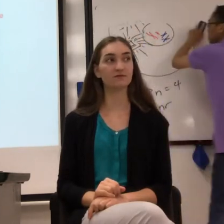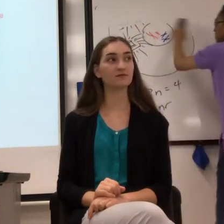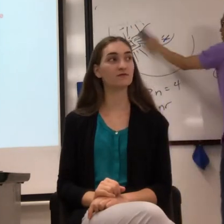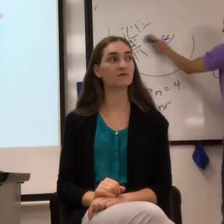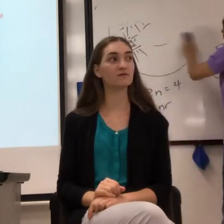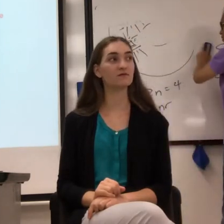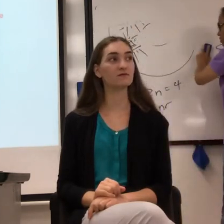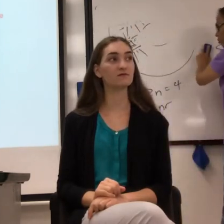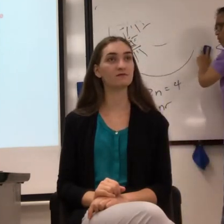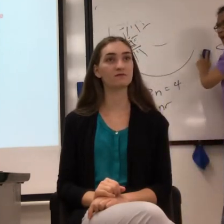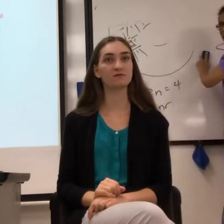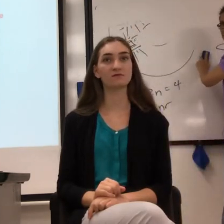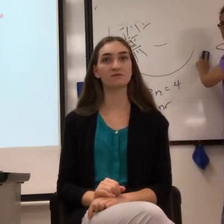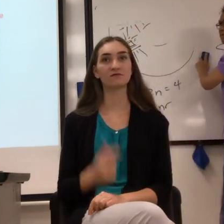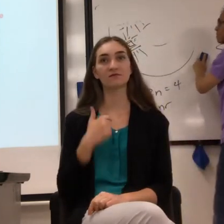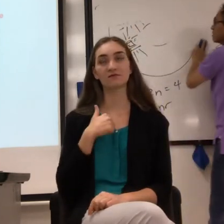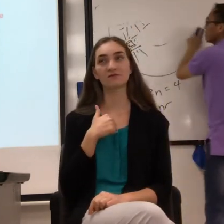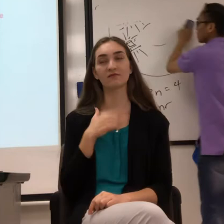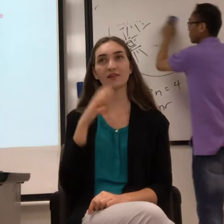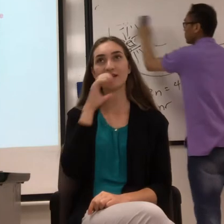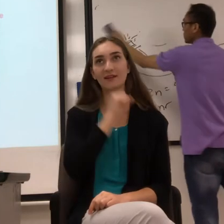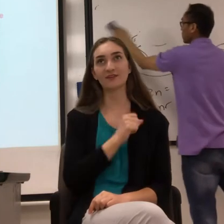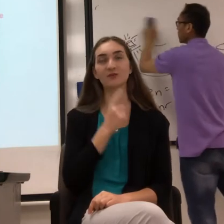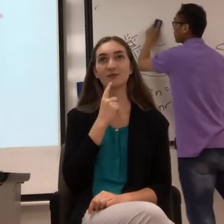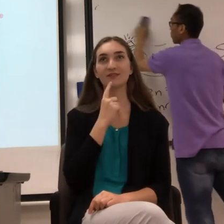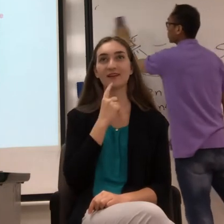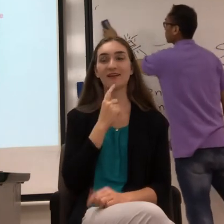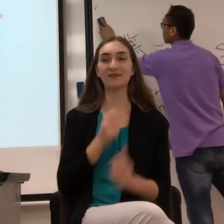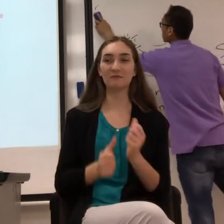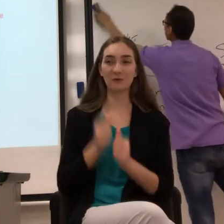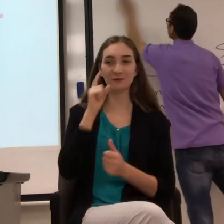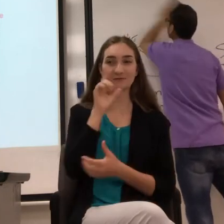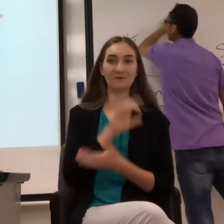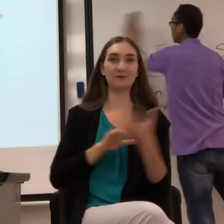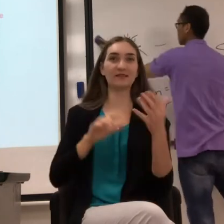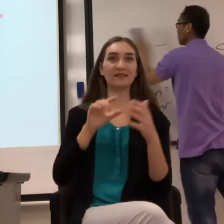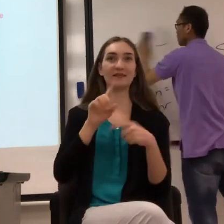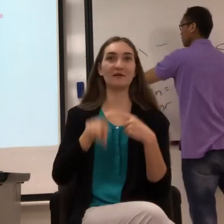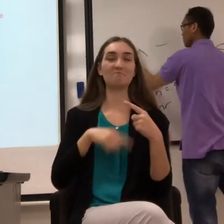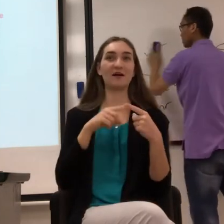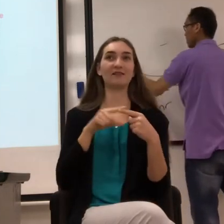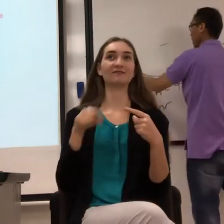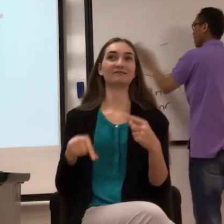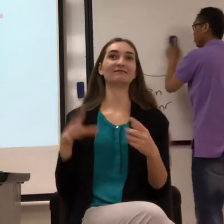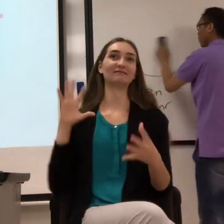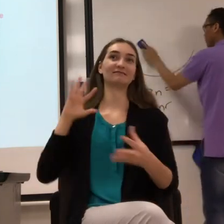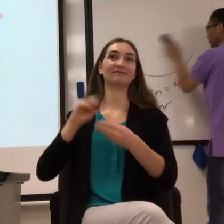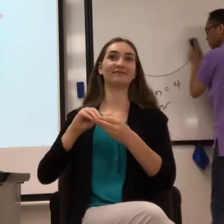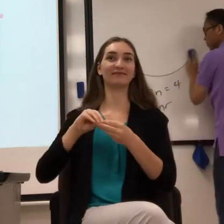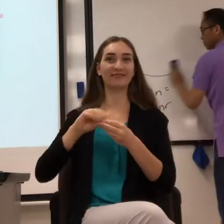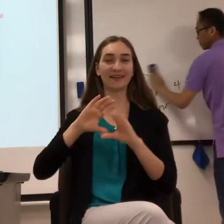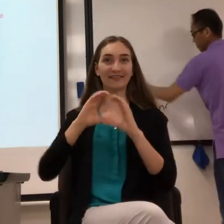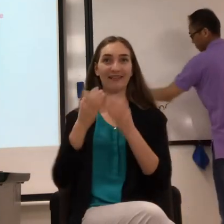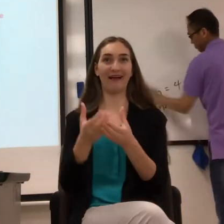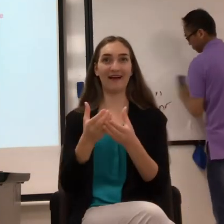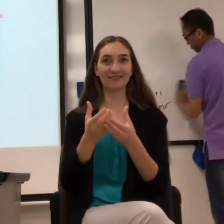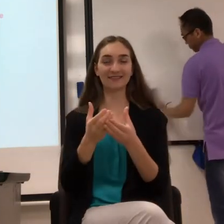Well, I guess you could say that for this whole class. The confusing thing is all the terms. Yeah, you're right.